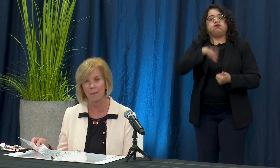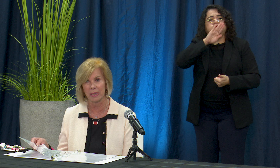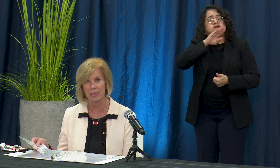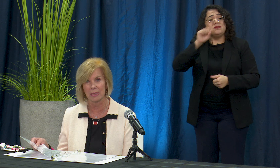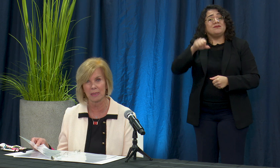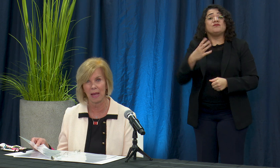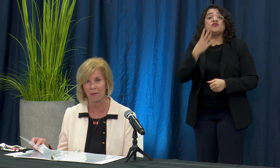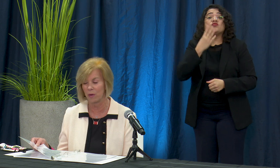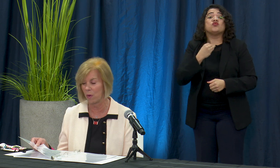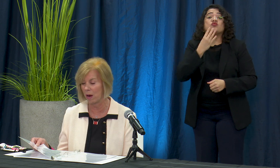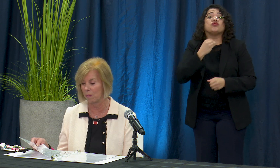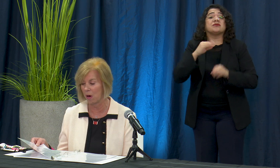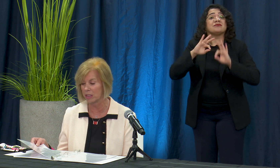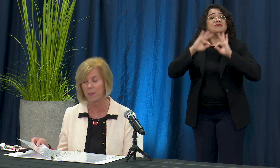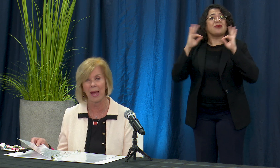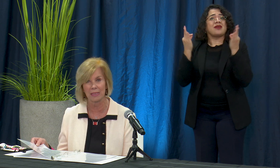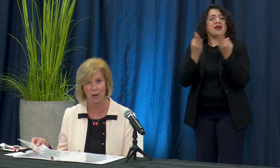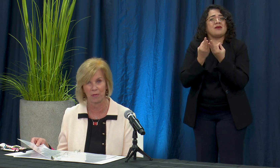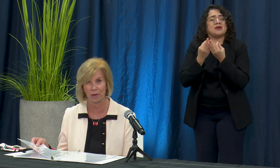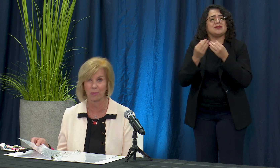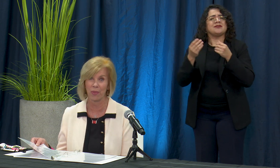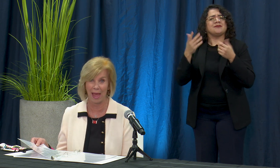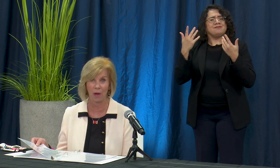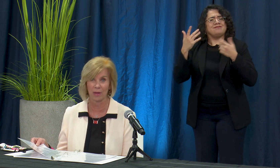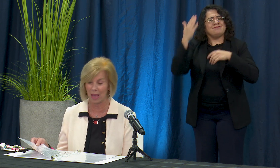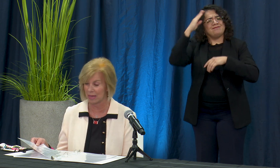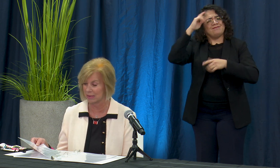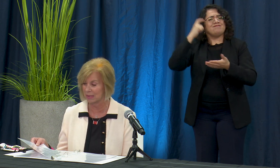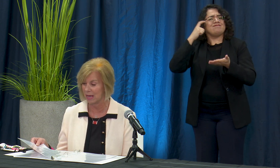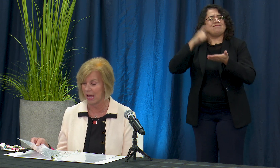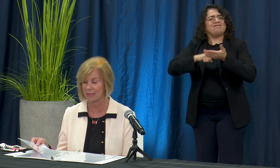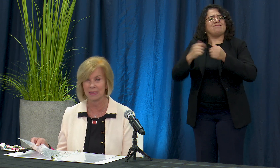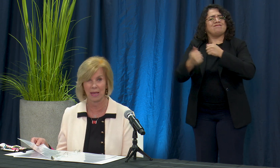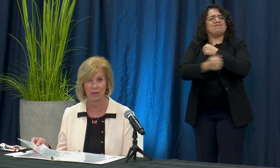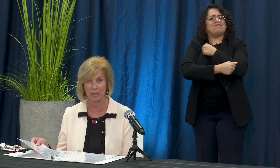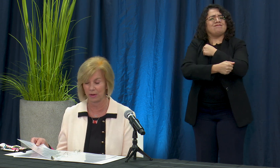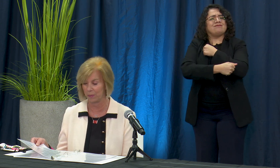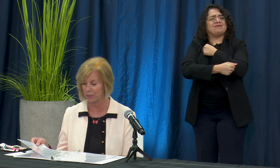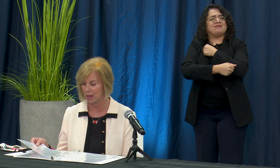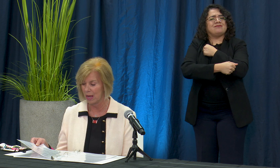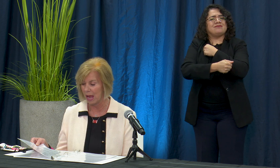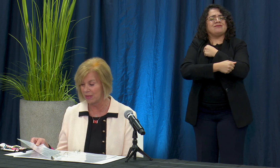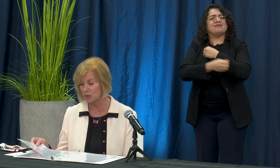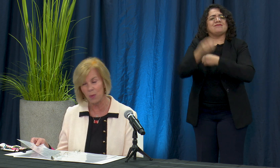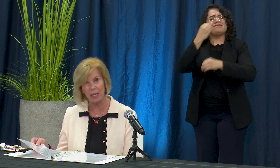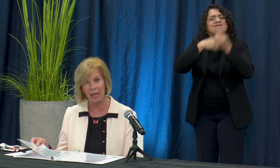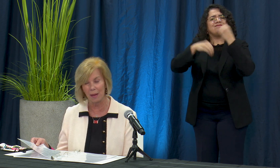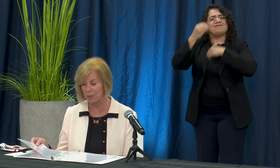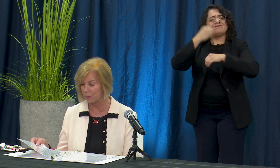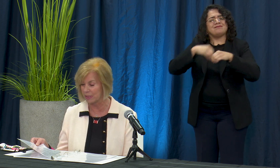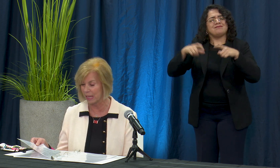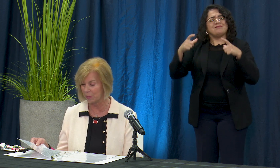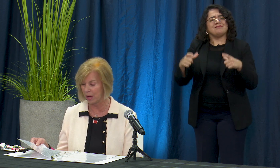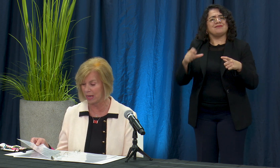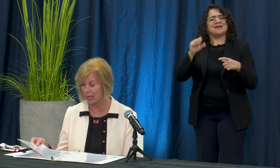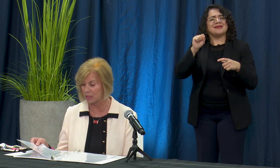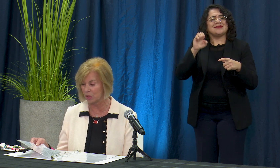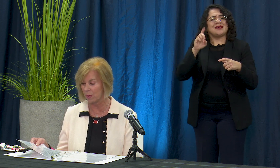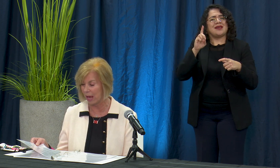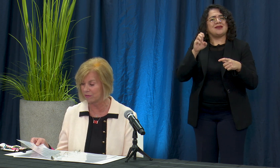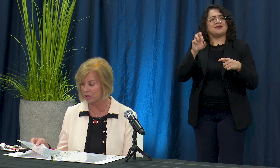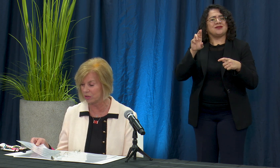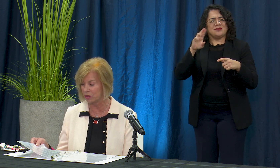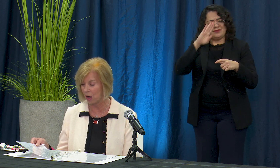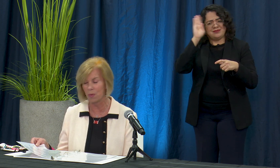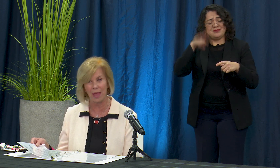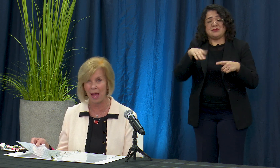Jewish families everywhere marked Passover without guests at Seder dinner. And this weekend, people celebrating Easter